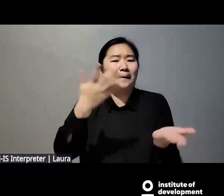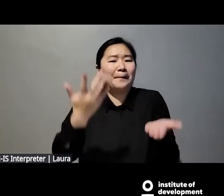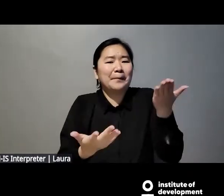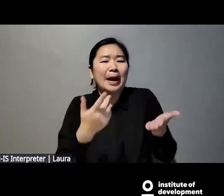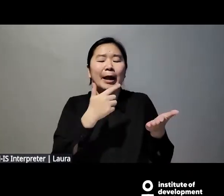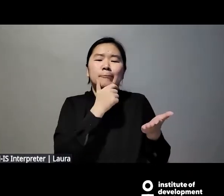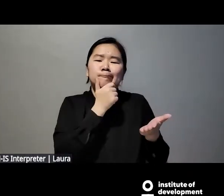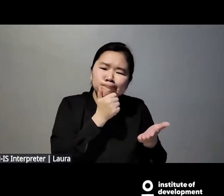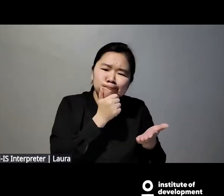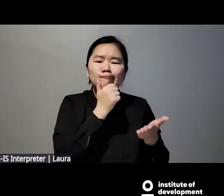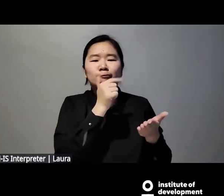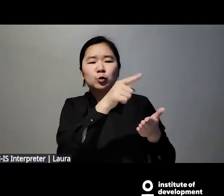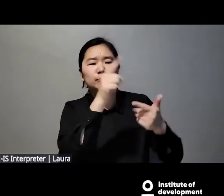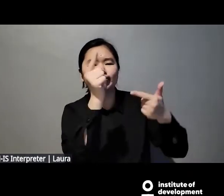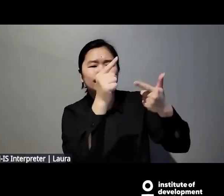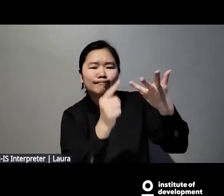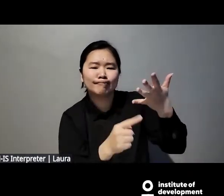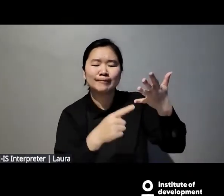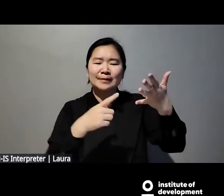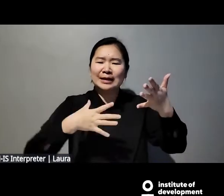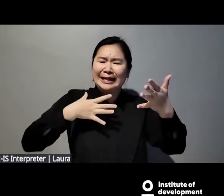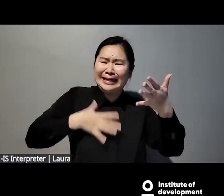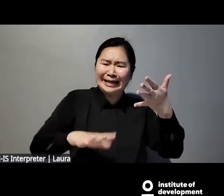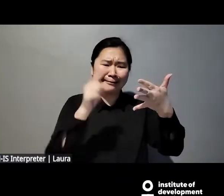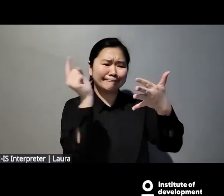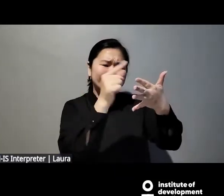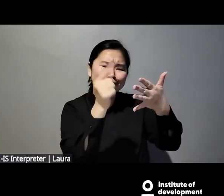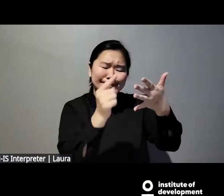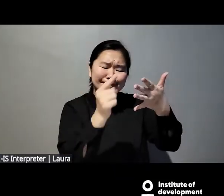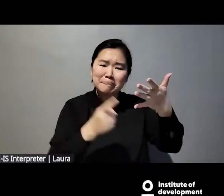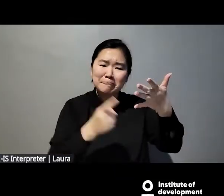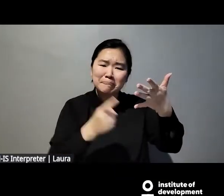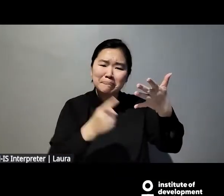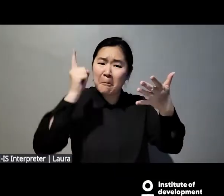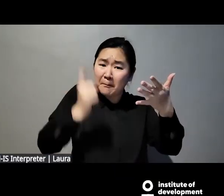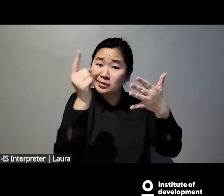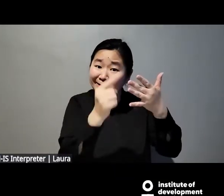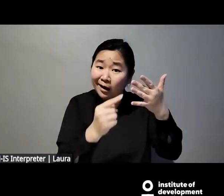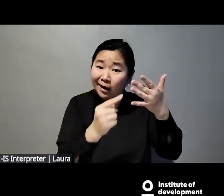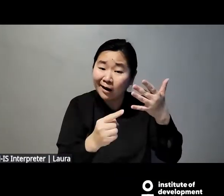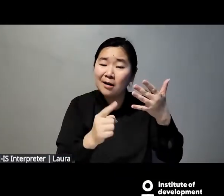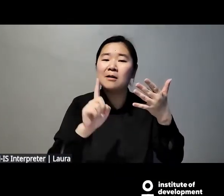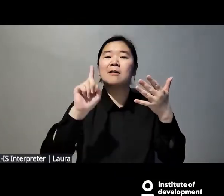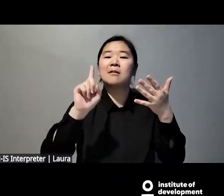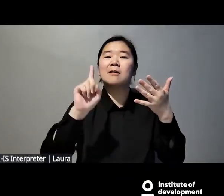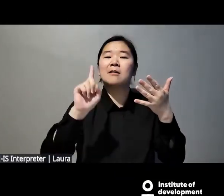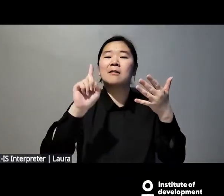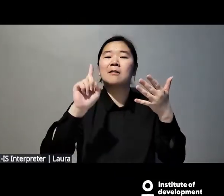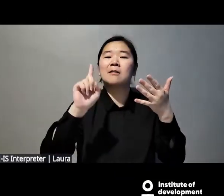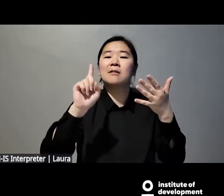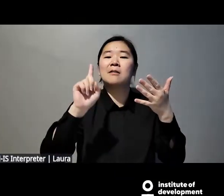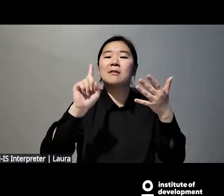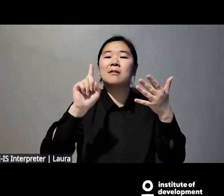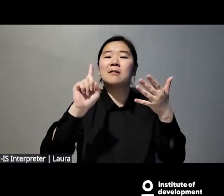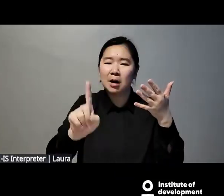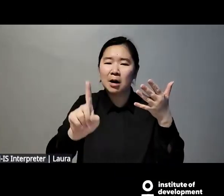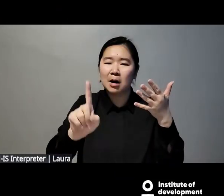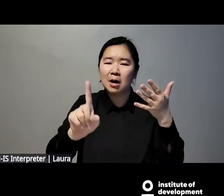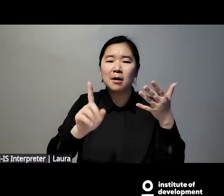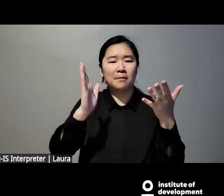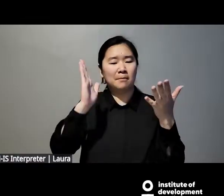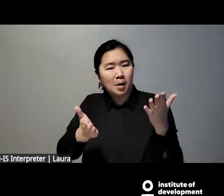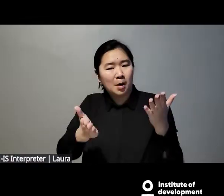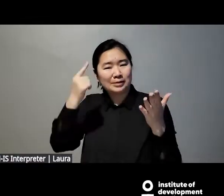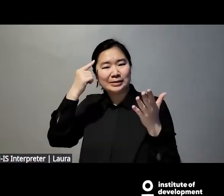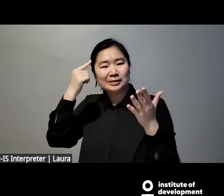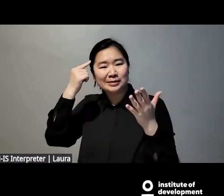worked to deliver disability inclusive safeguarding provides INGOs in the international development